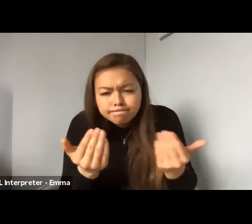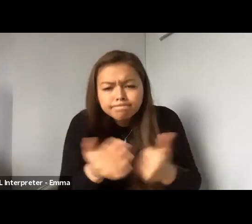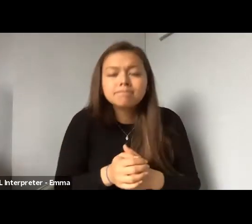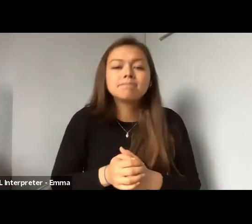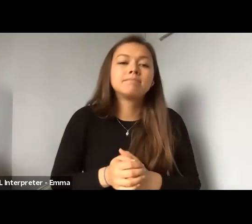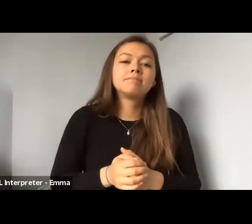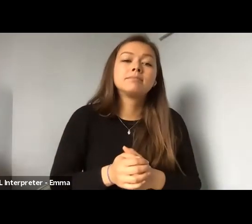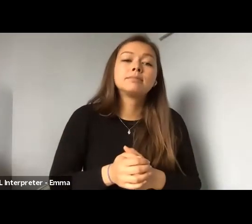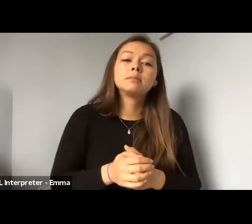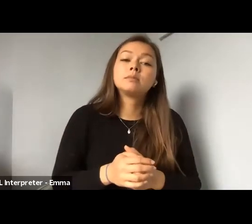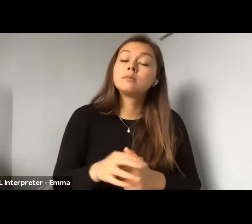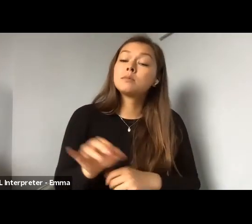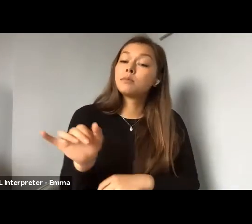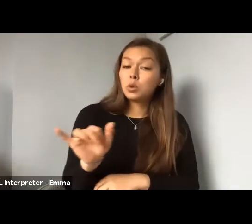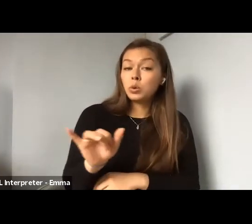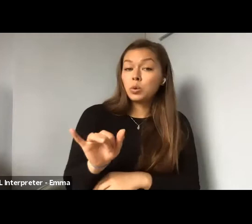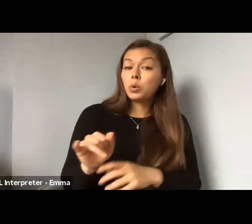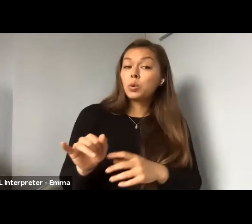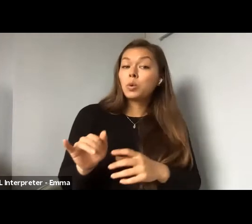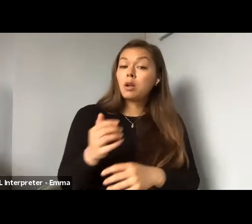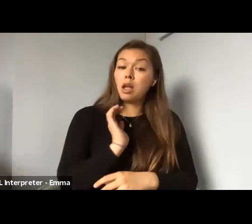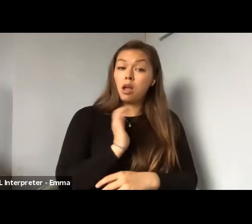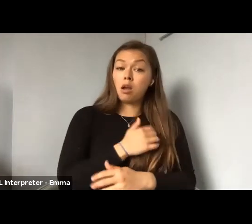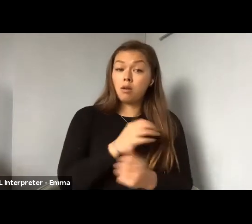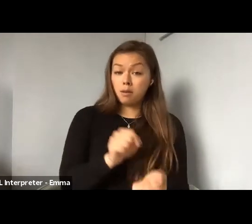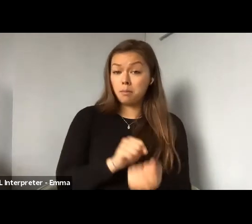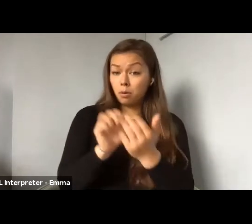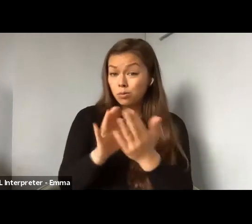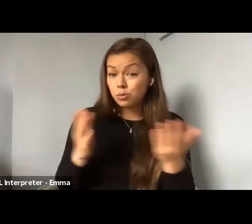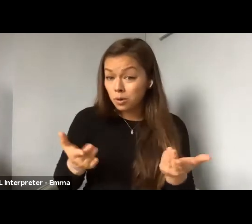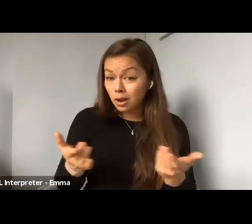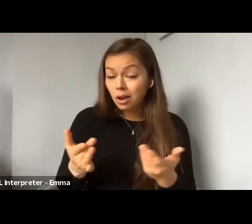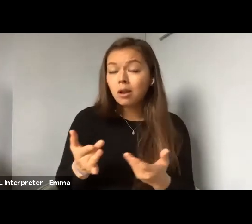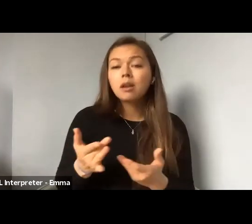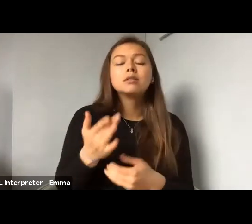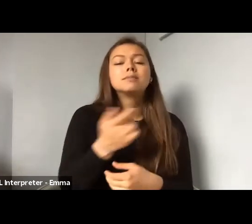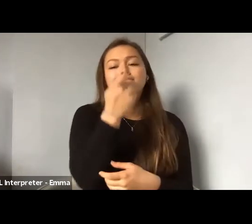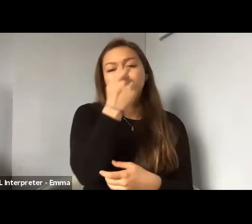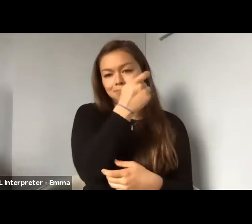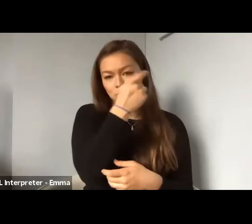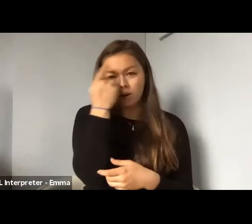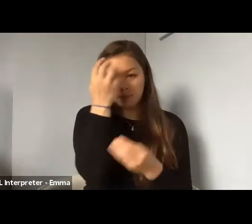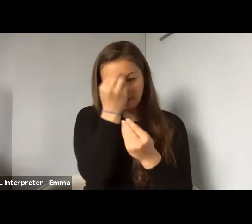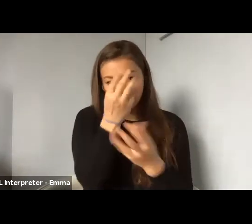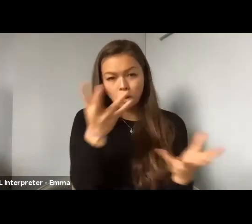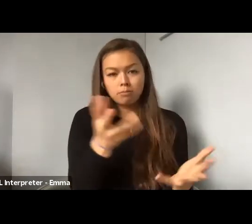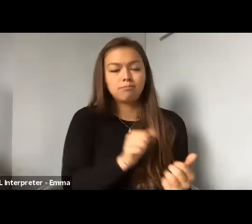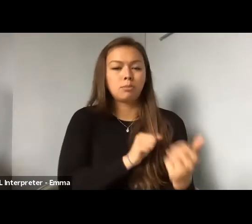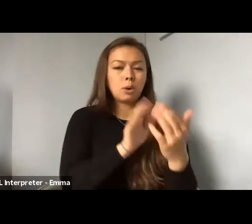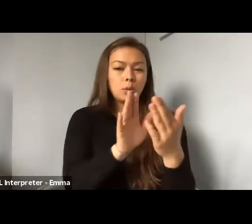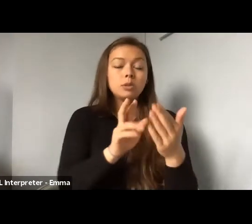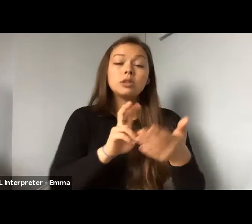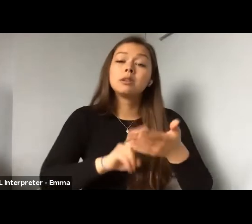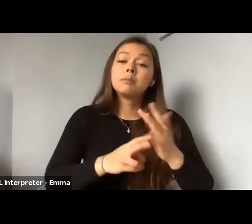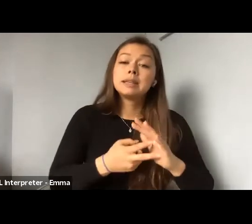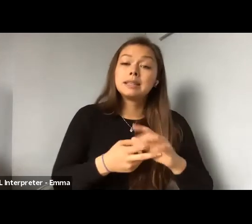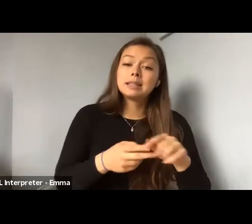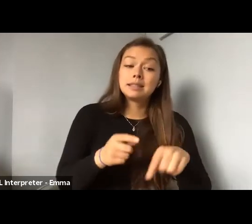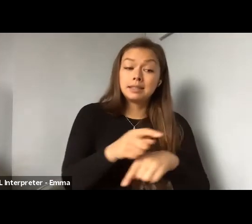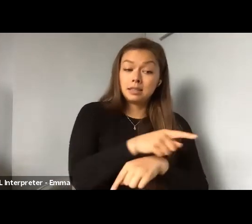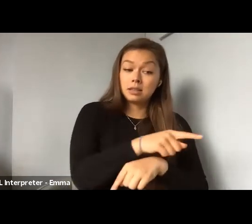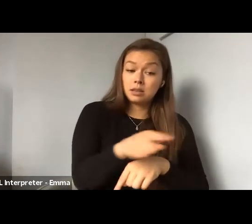trauma-informed approach. So we recognize that for many of these young people who are engaging in dating violence tend to have a trauma history